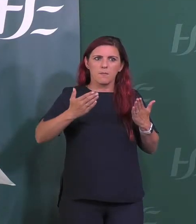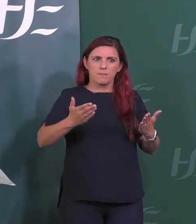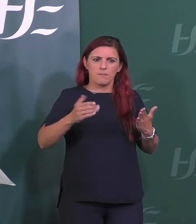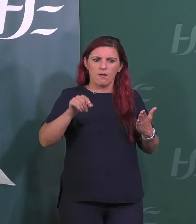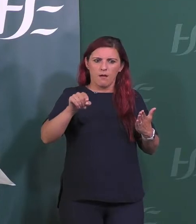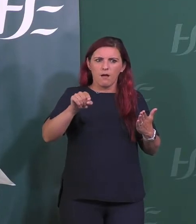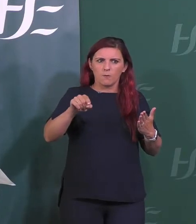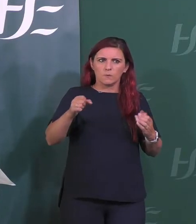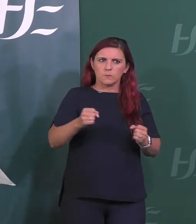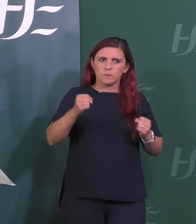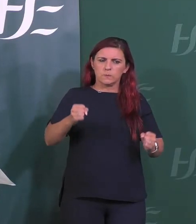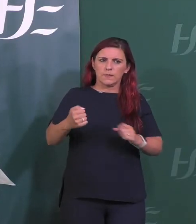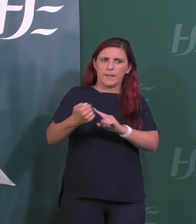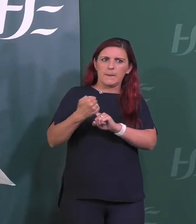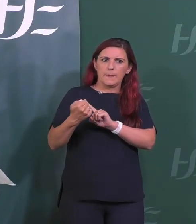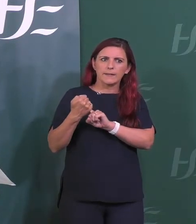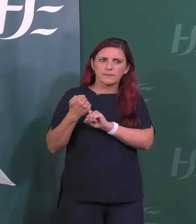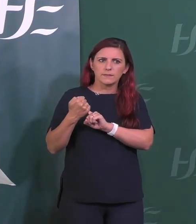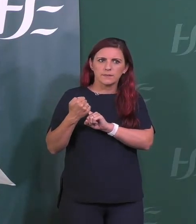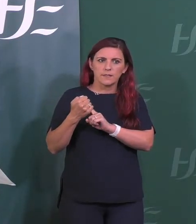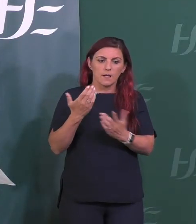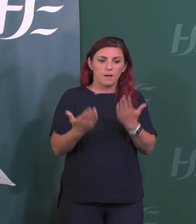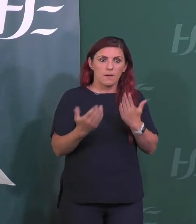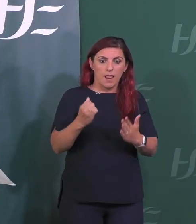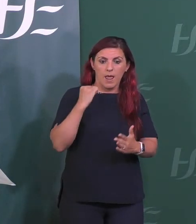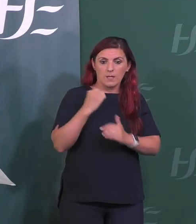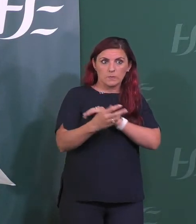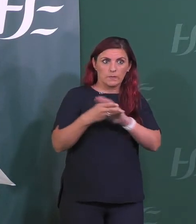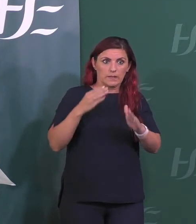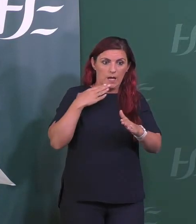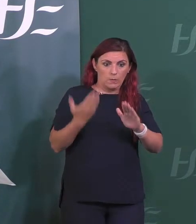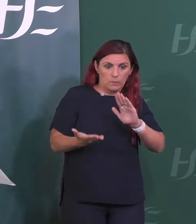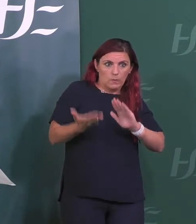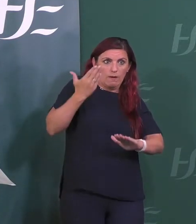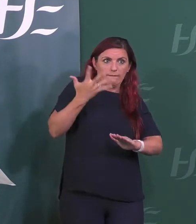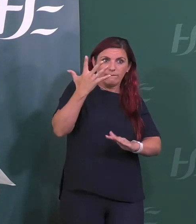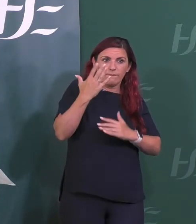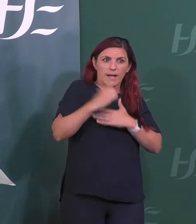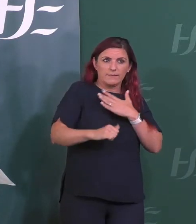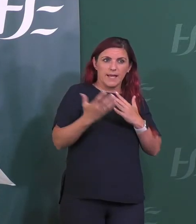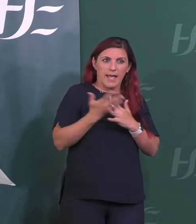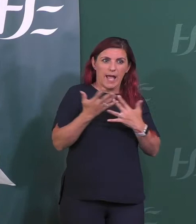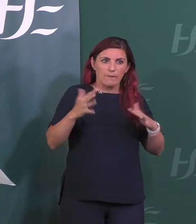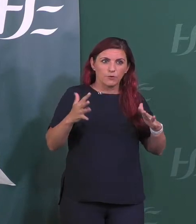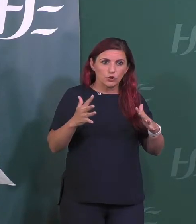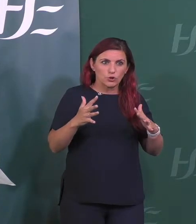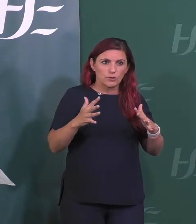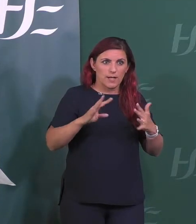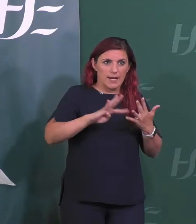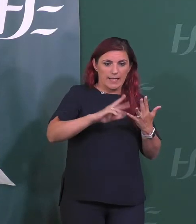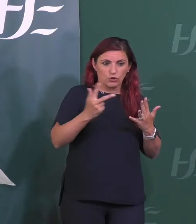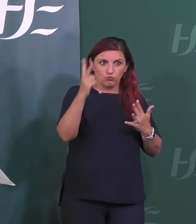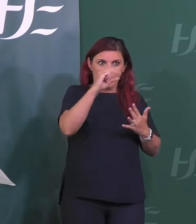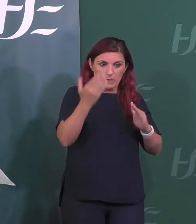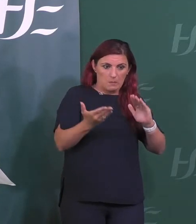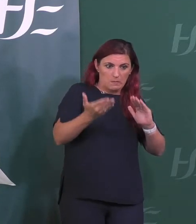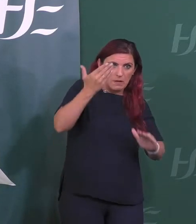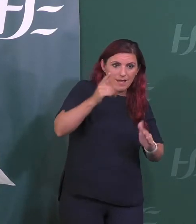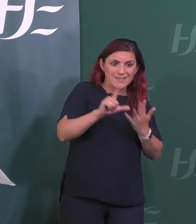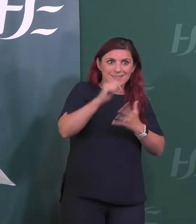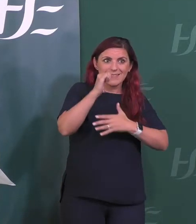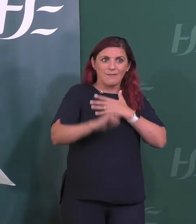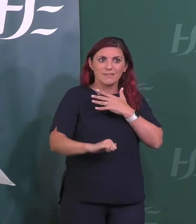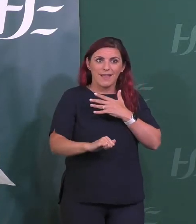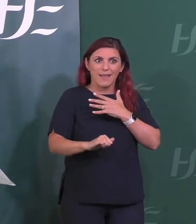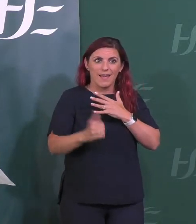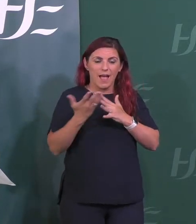strong impacts overall. Compared to last week, the 5-day average is up 95%, and the 7-day average is up 93%.